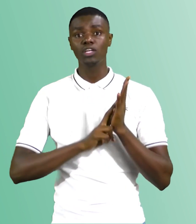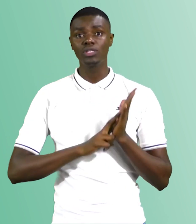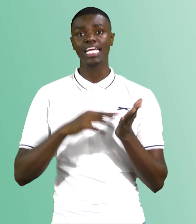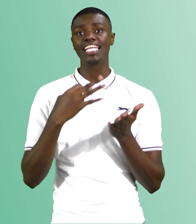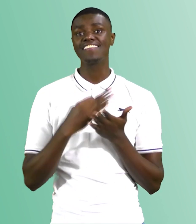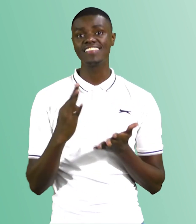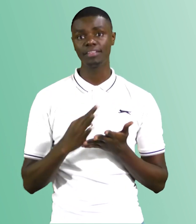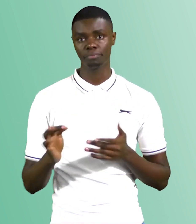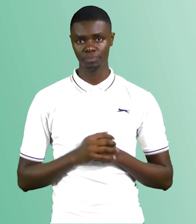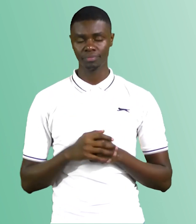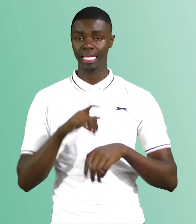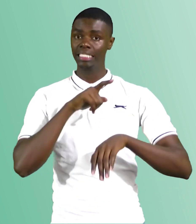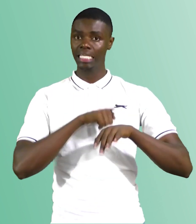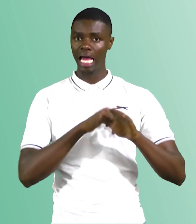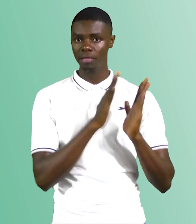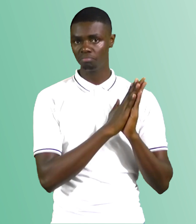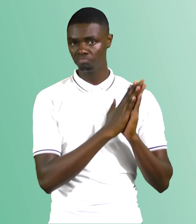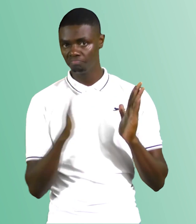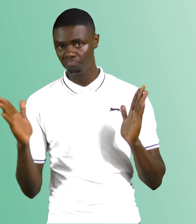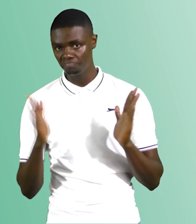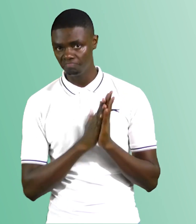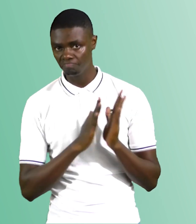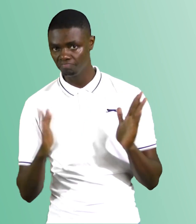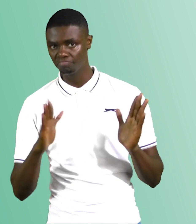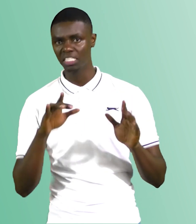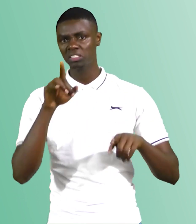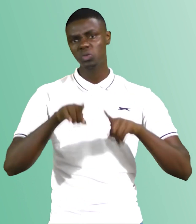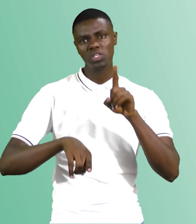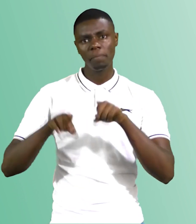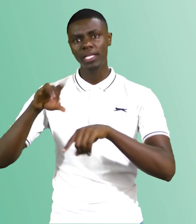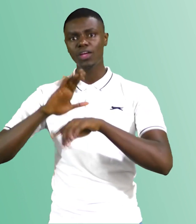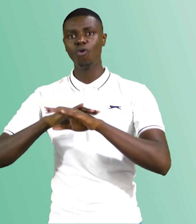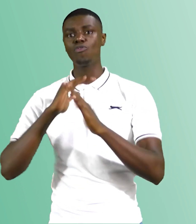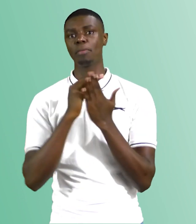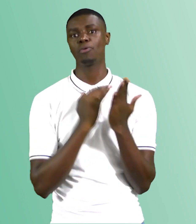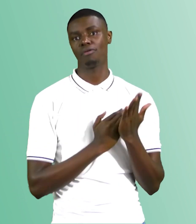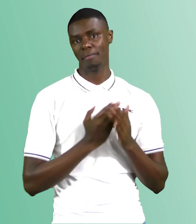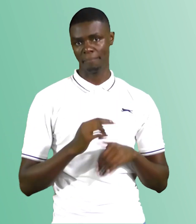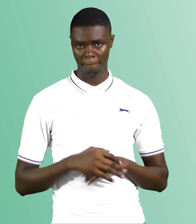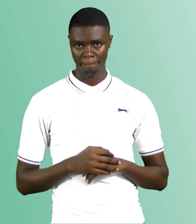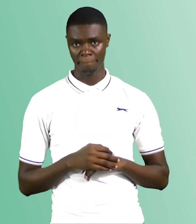a requisite fee. The timeline for this service varies depending on the program.